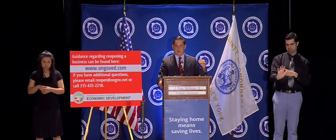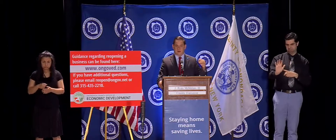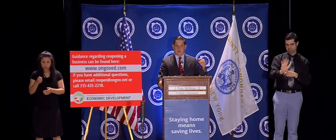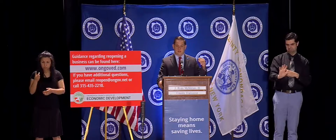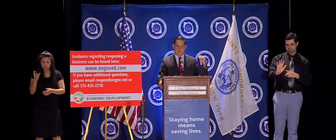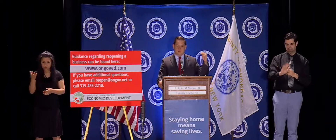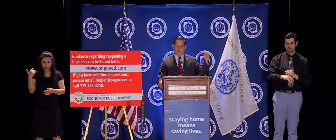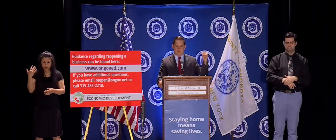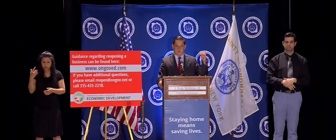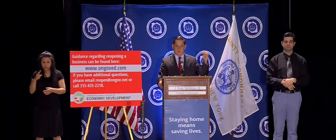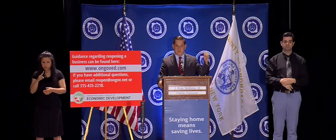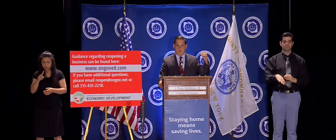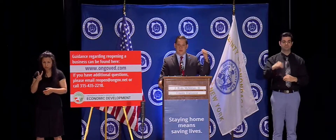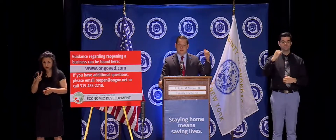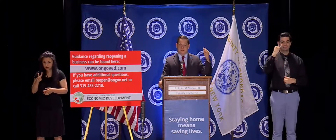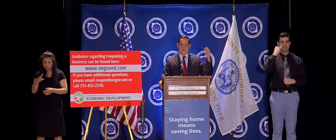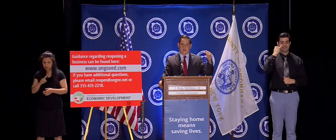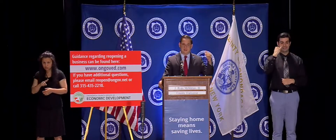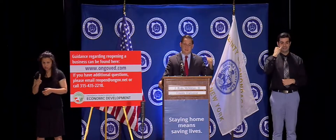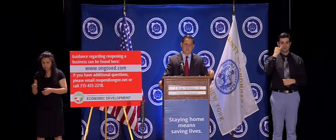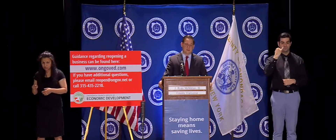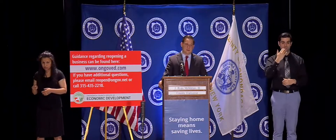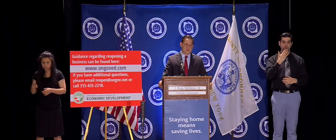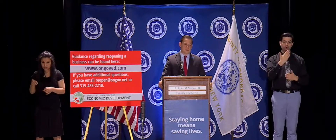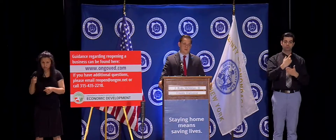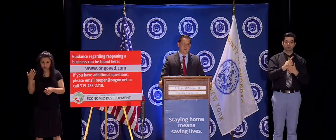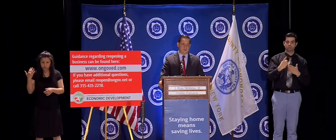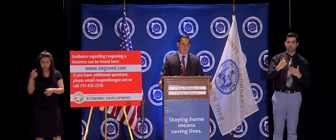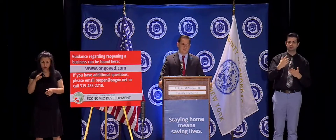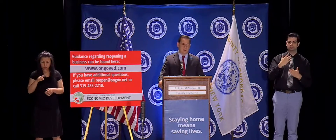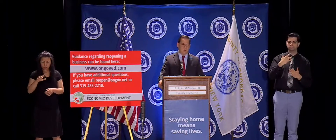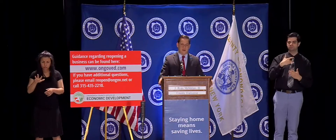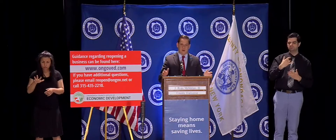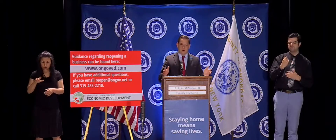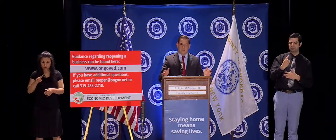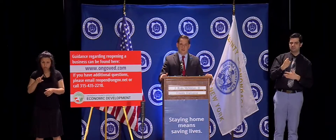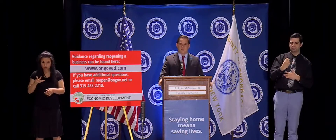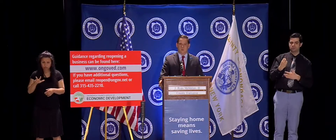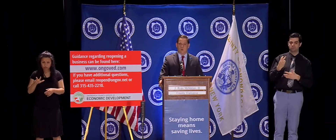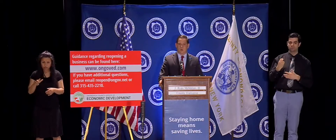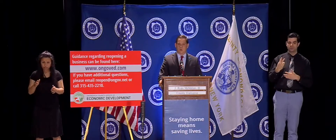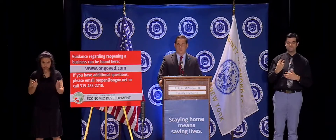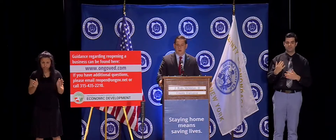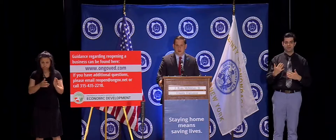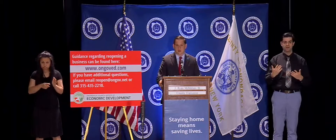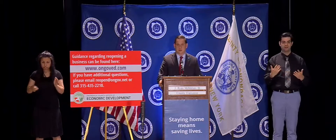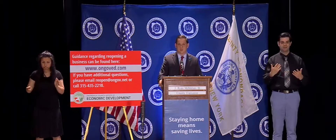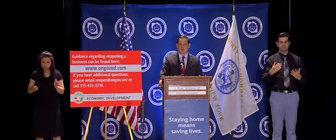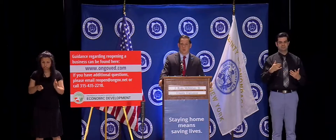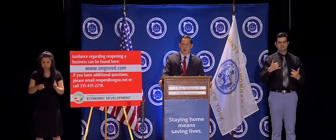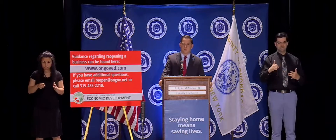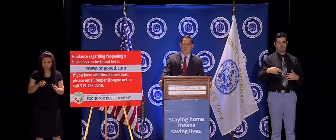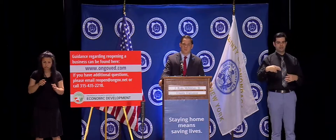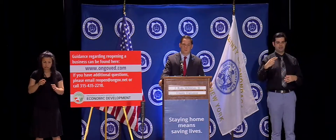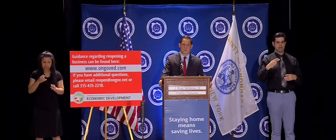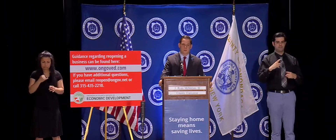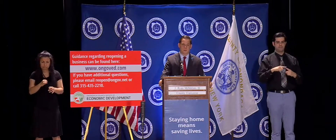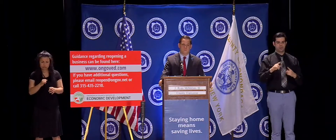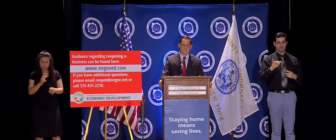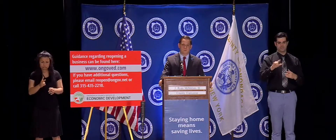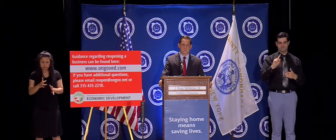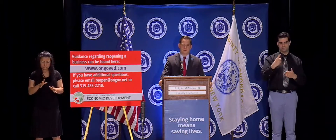11. Some of the other weeks were 18, 19. So if you still fall in that range in week 1 or restart, I think that's pretty promising.